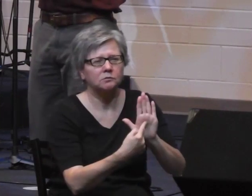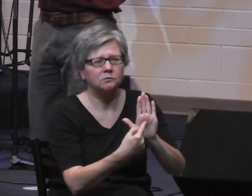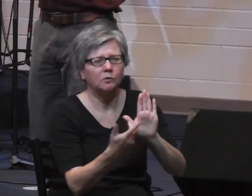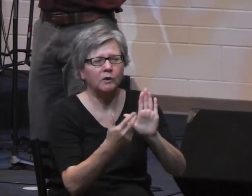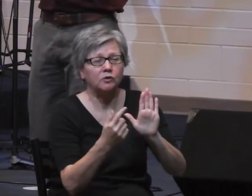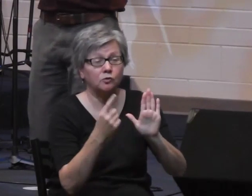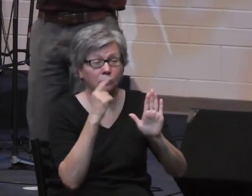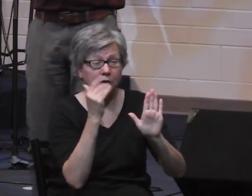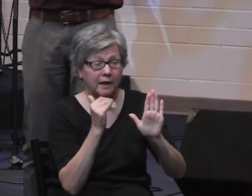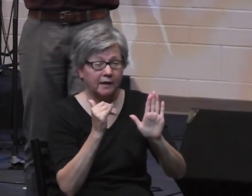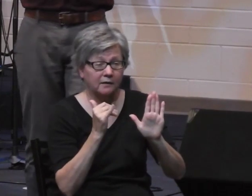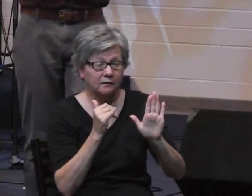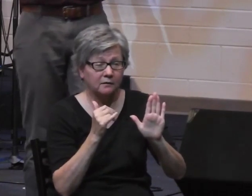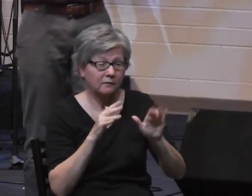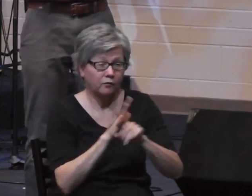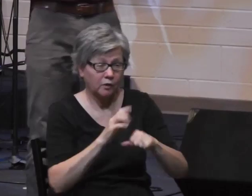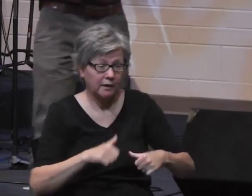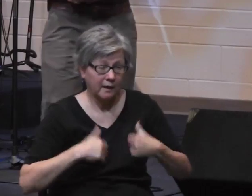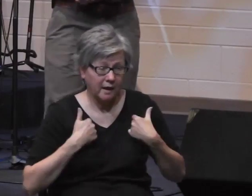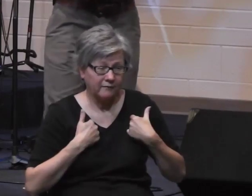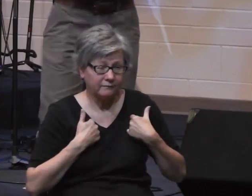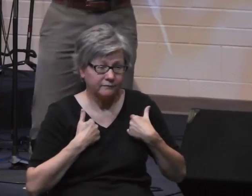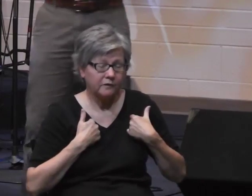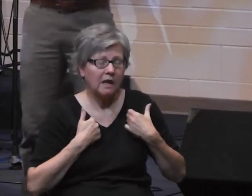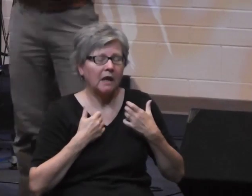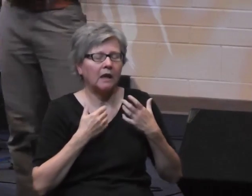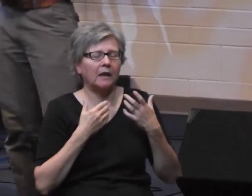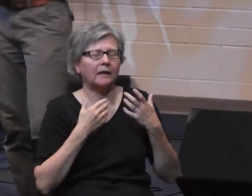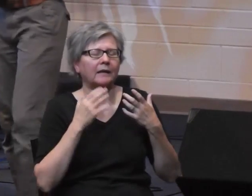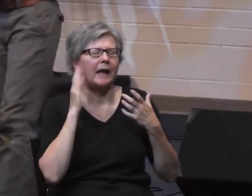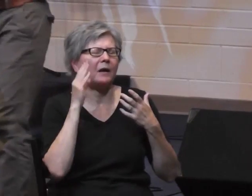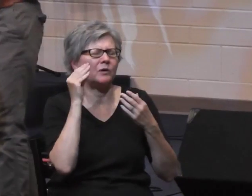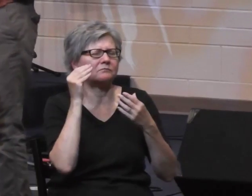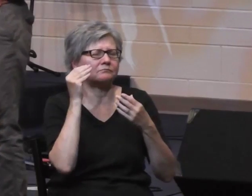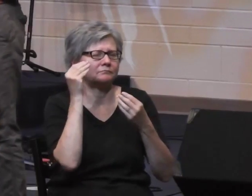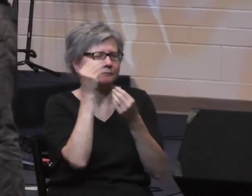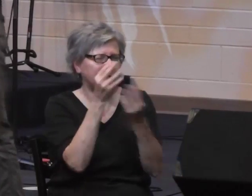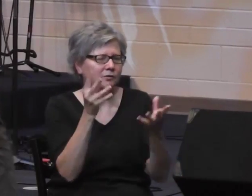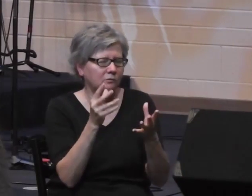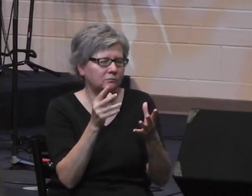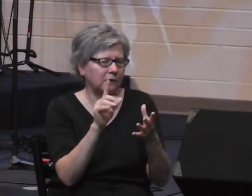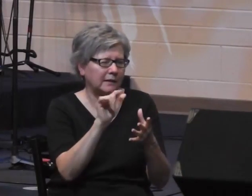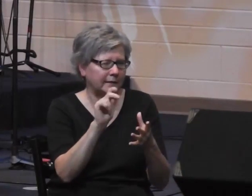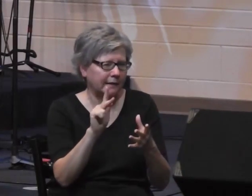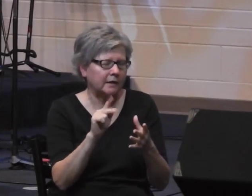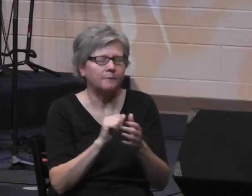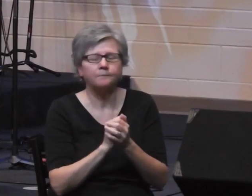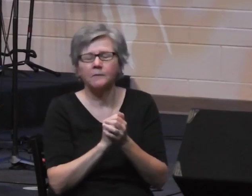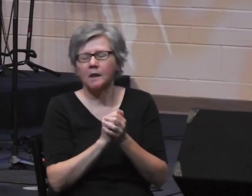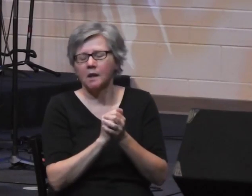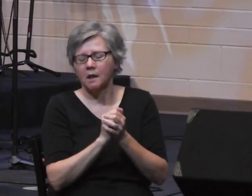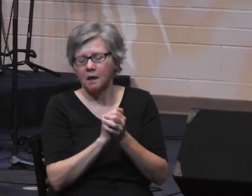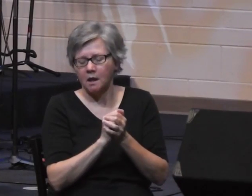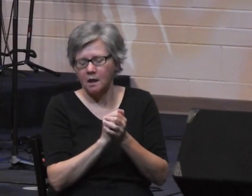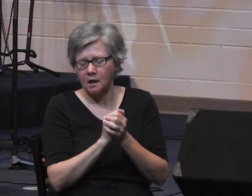spiritual practice to help you be fully alive. I'll link some books in the next All Church email.